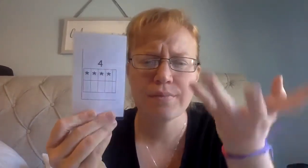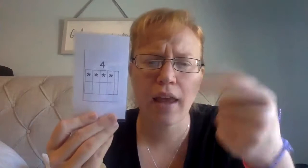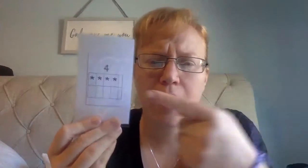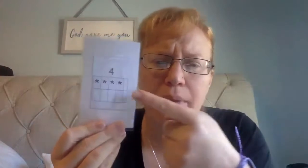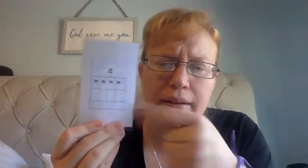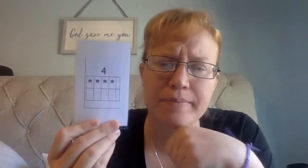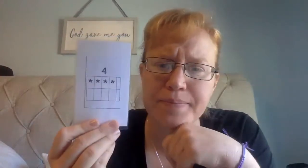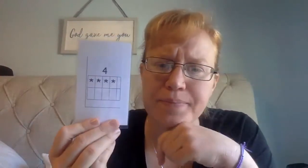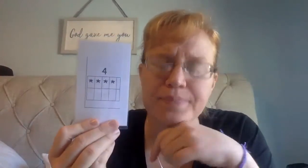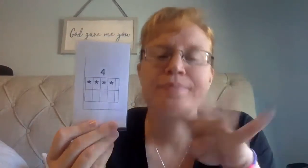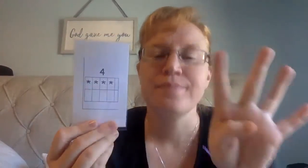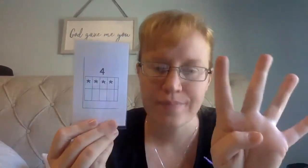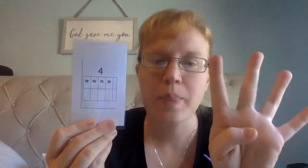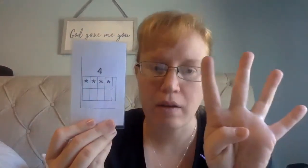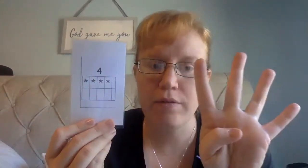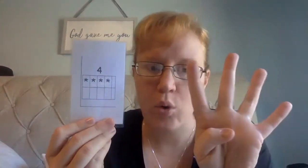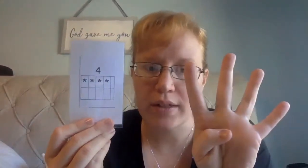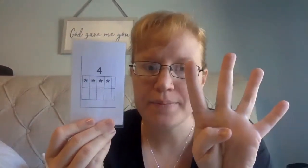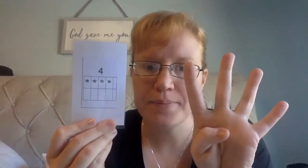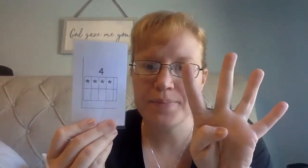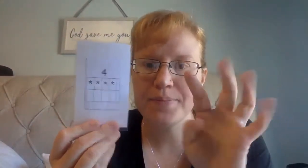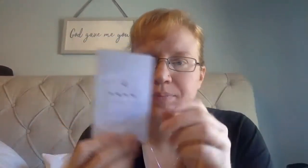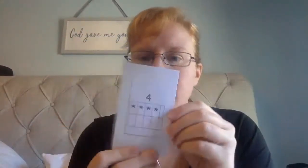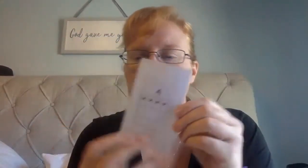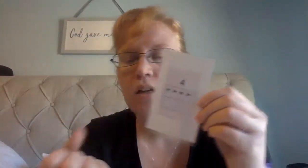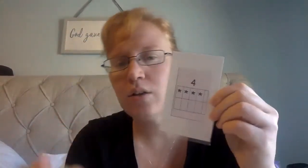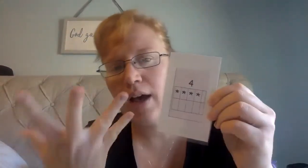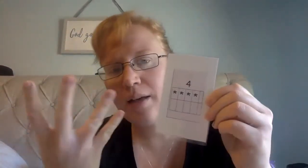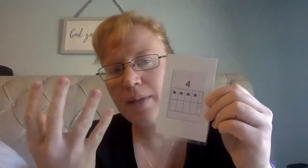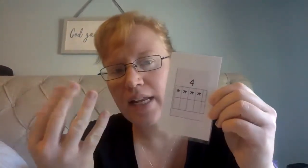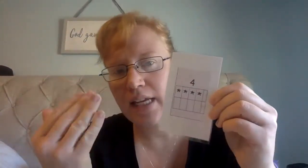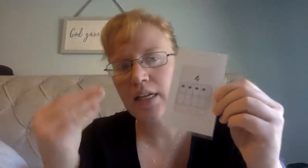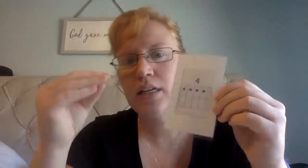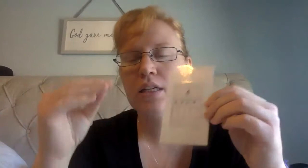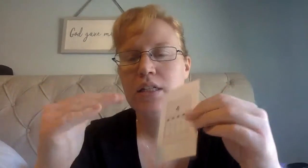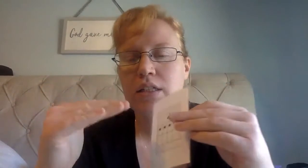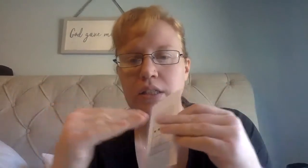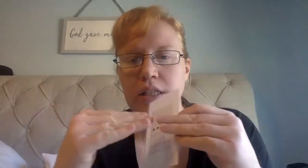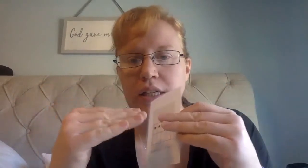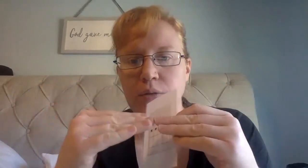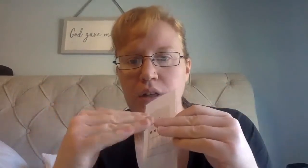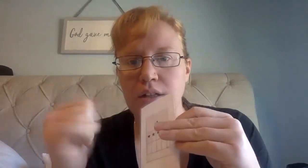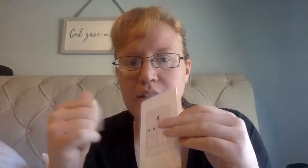How many? 4. So how many to equal